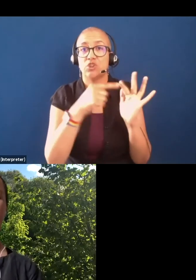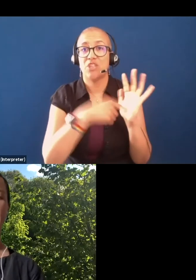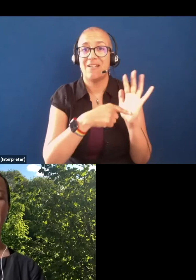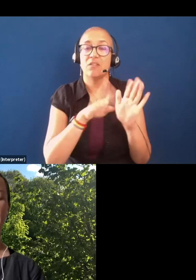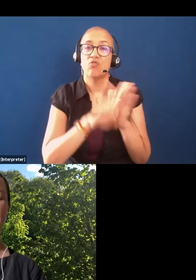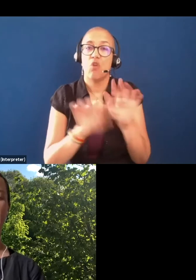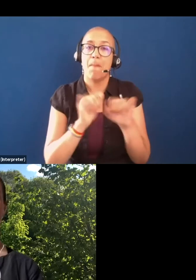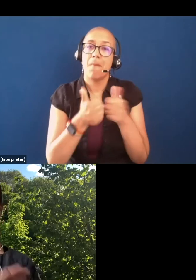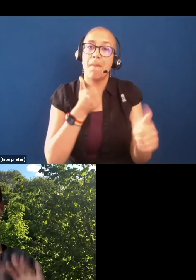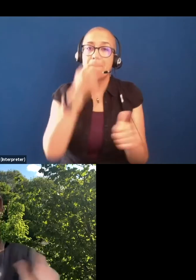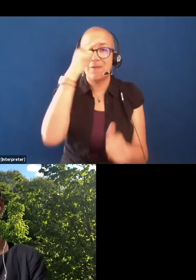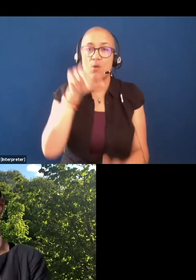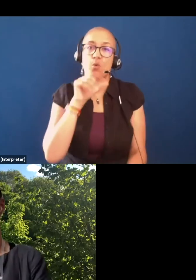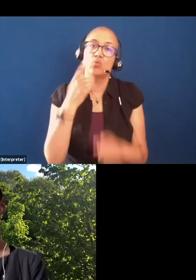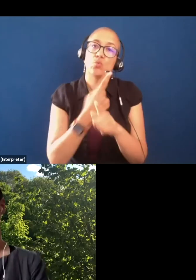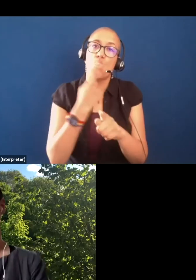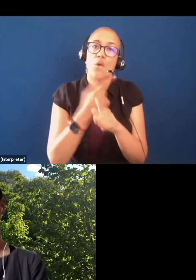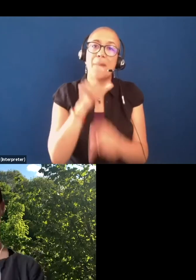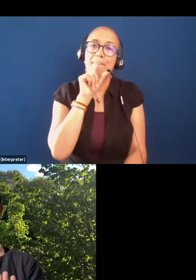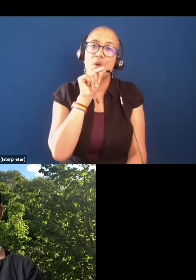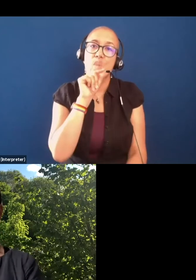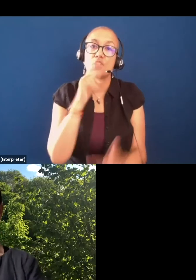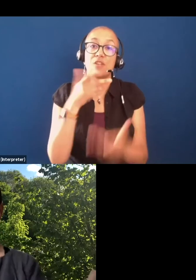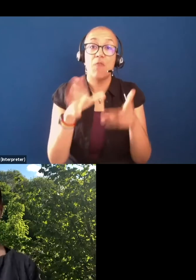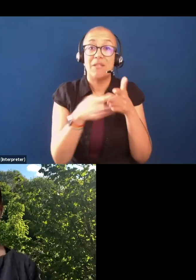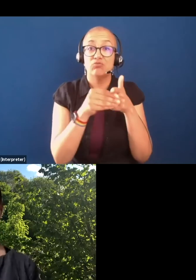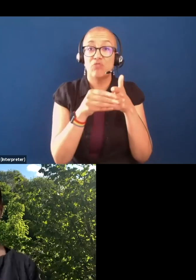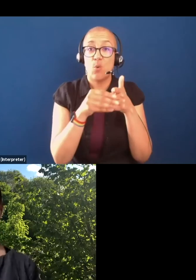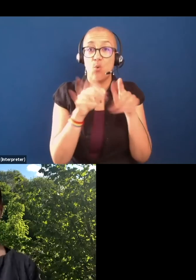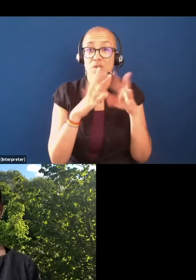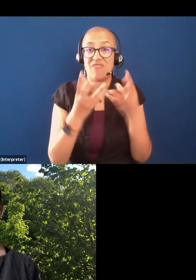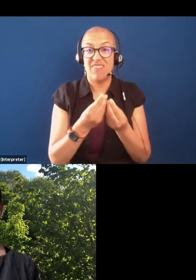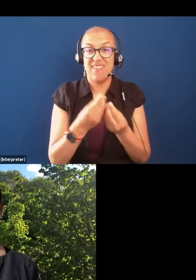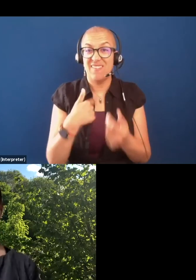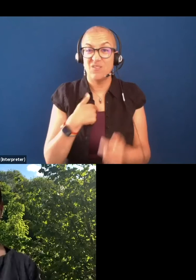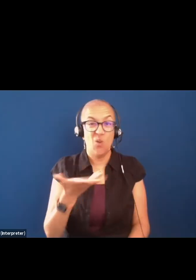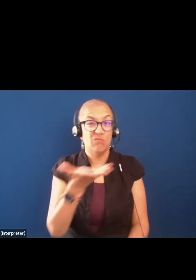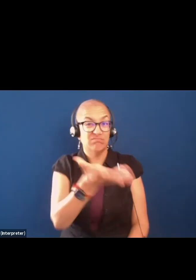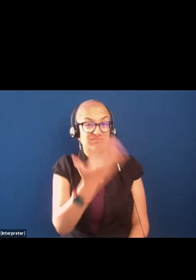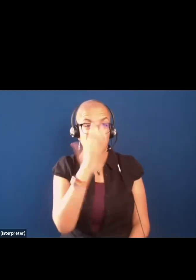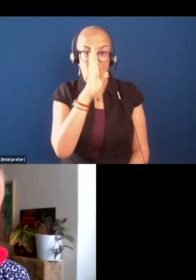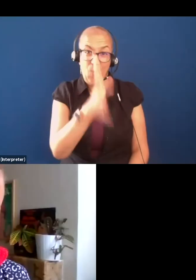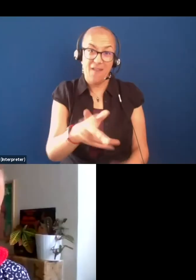Birds. Yes, I've pre-recorded everything, so you can press play.